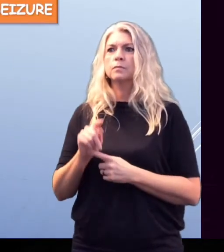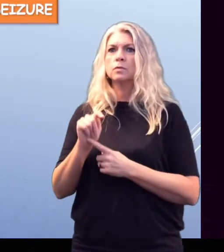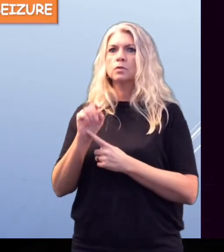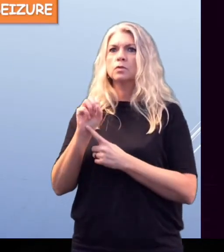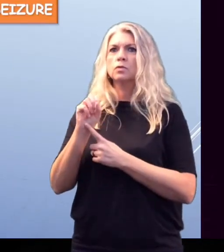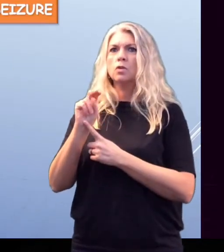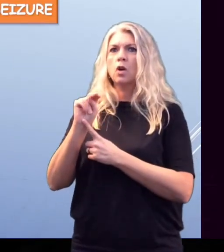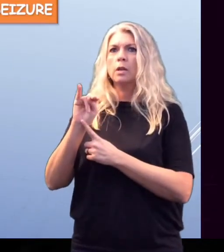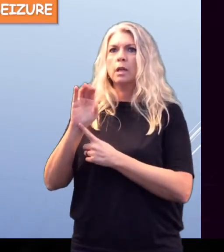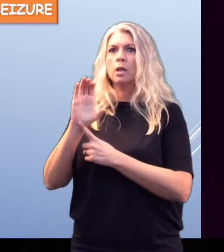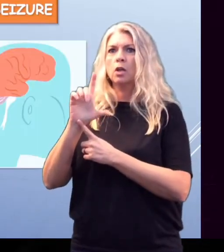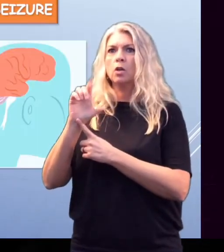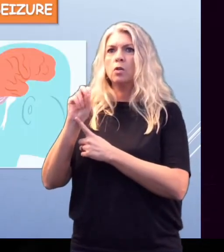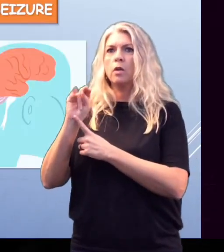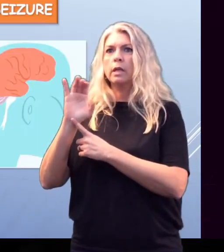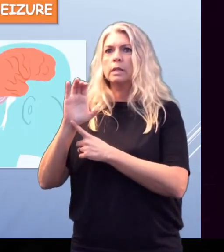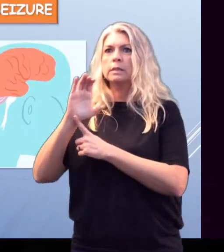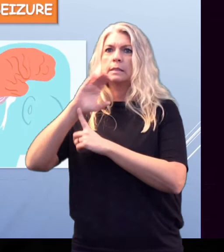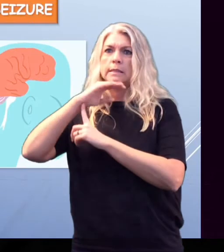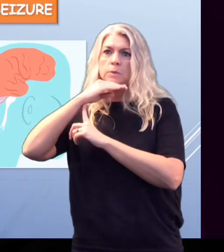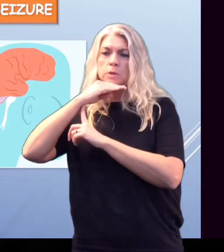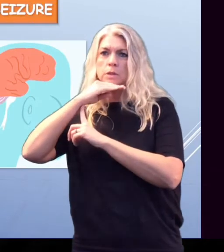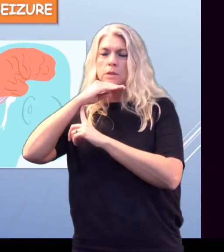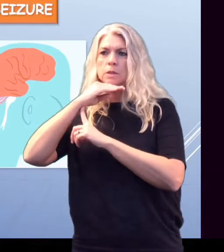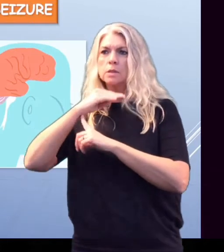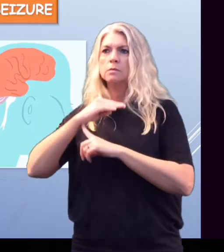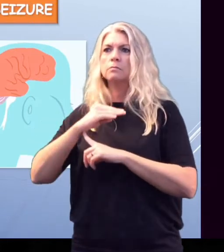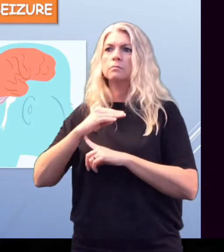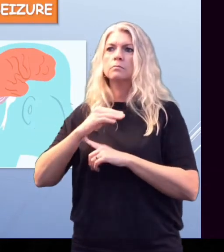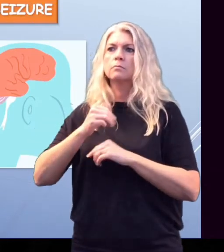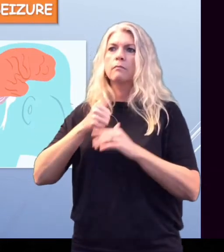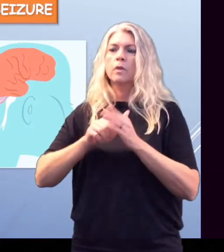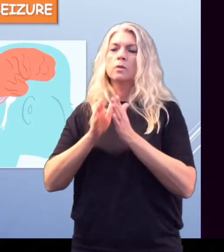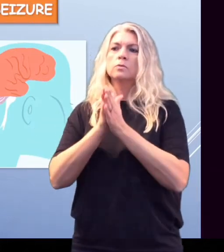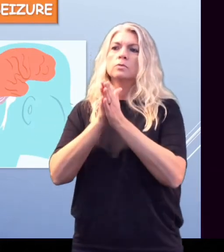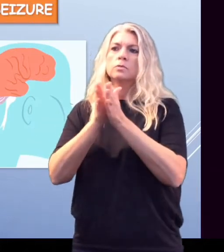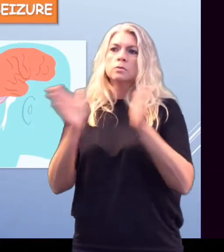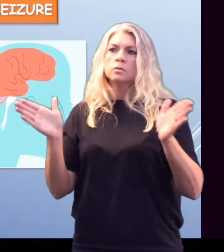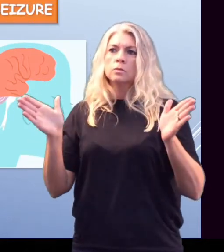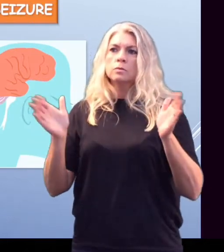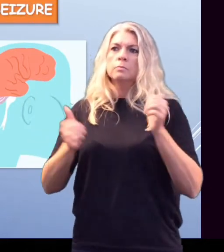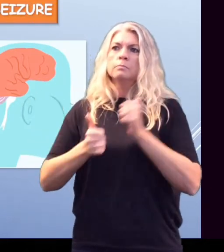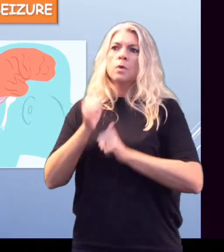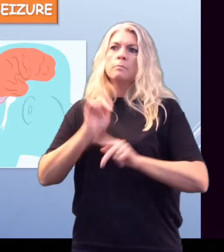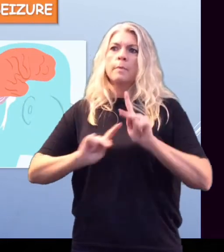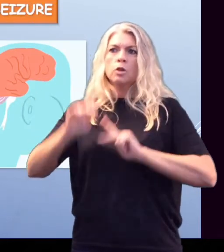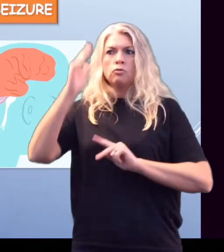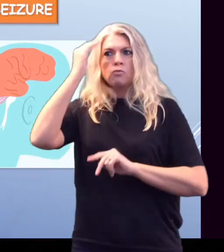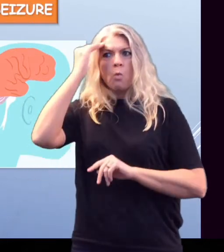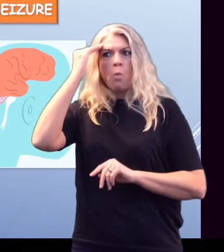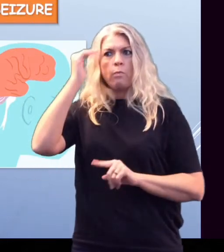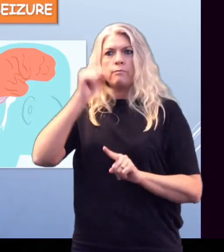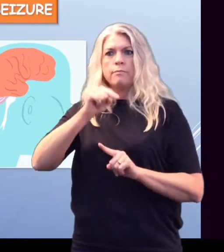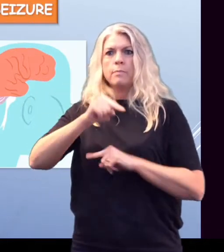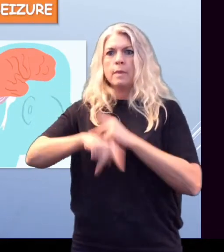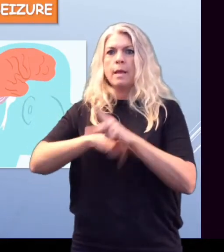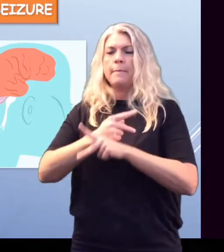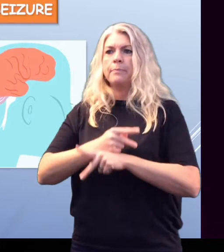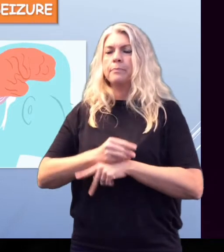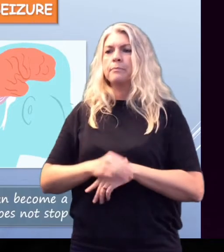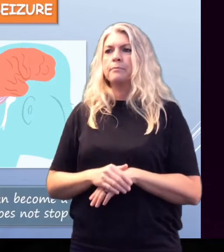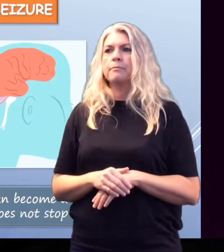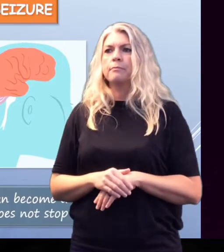A tonic-clonic seizure is generalized and is the type of seizure that most people are familiar with. Also,